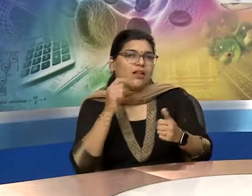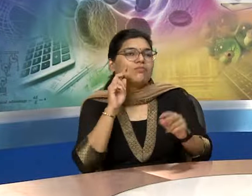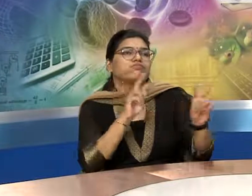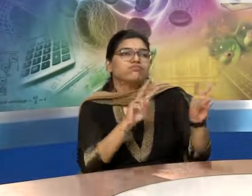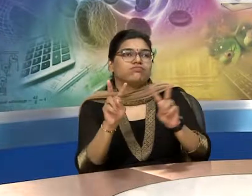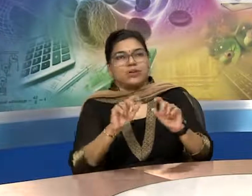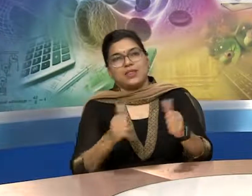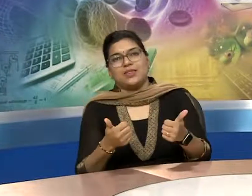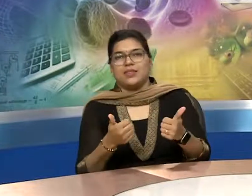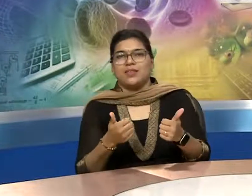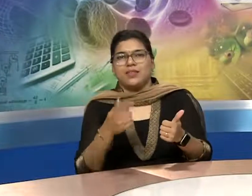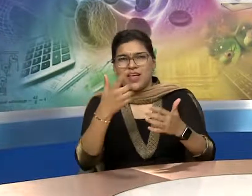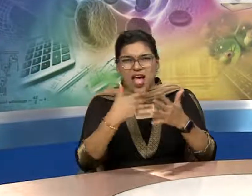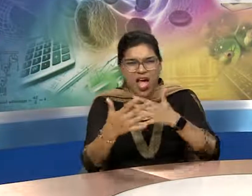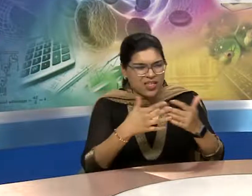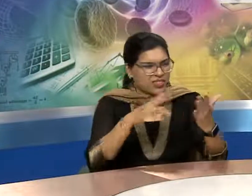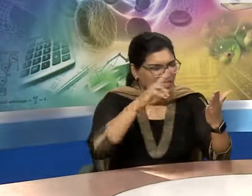public library.